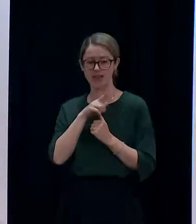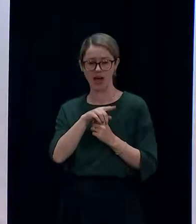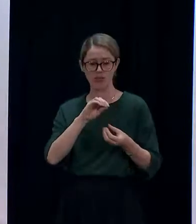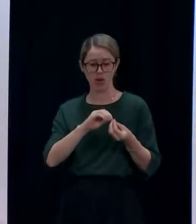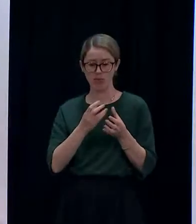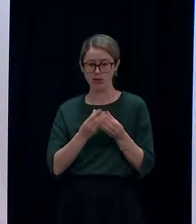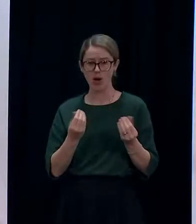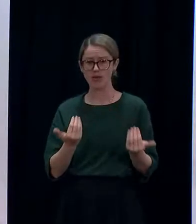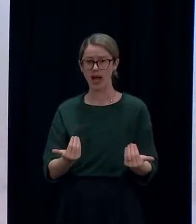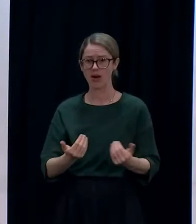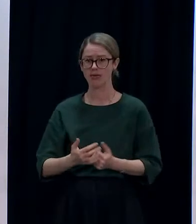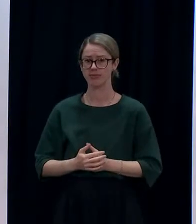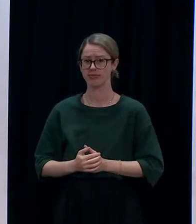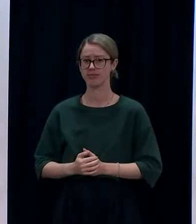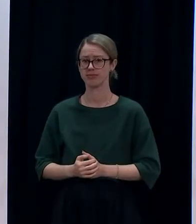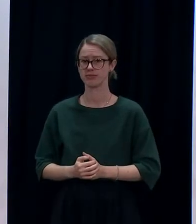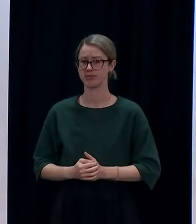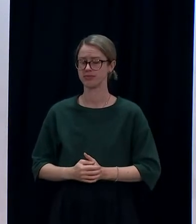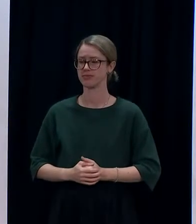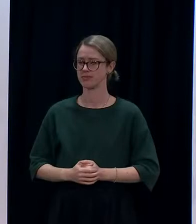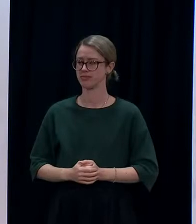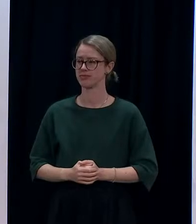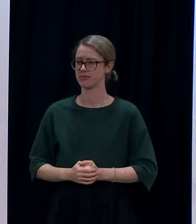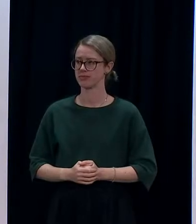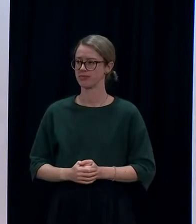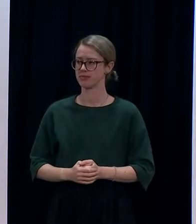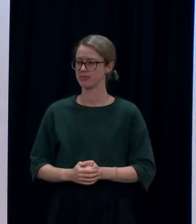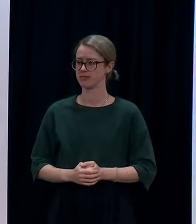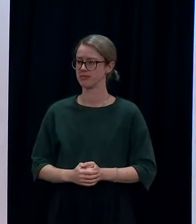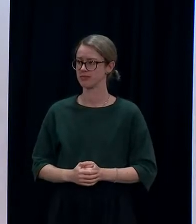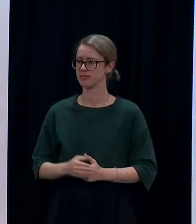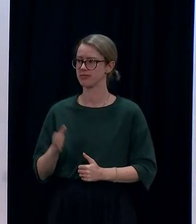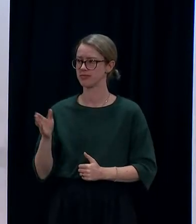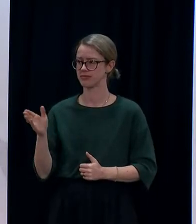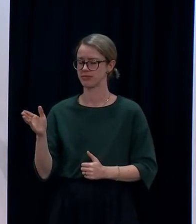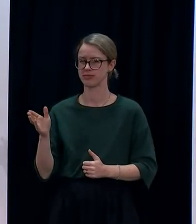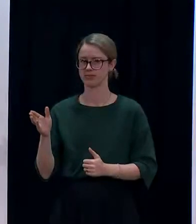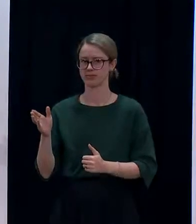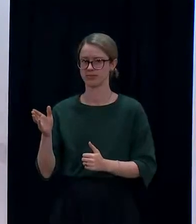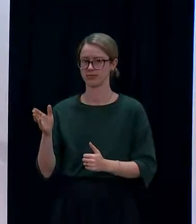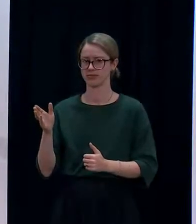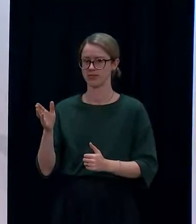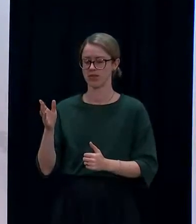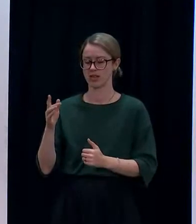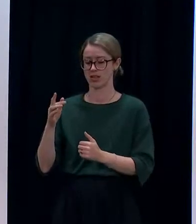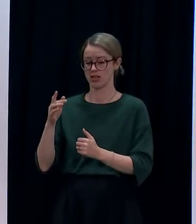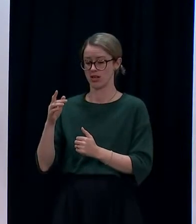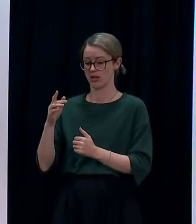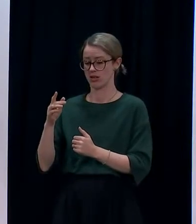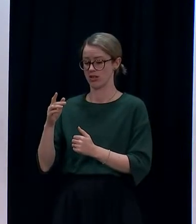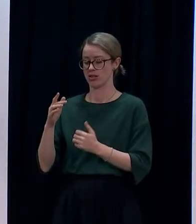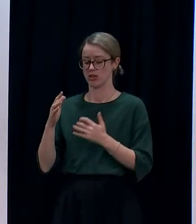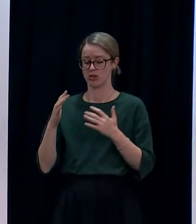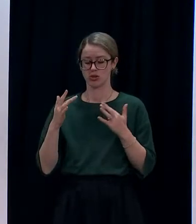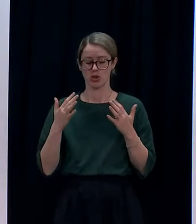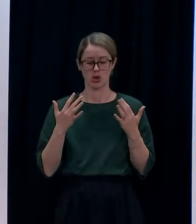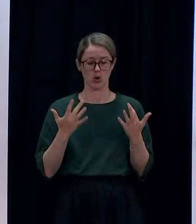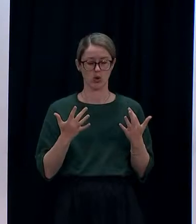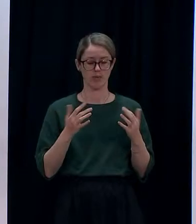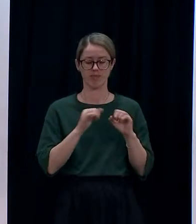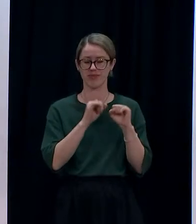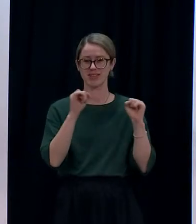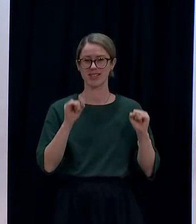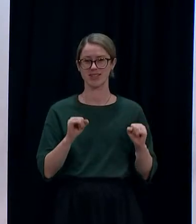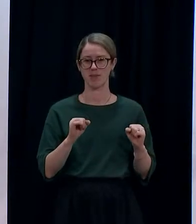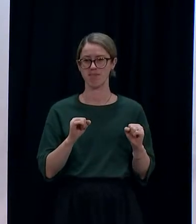that hole? So just to before I go through the detail of what's now in place at airports, I do want to note that obviously a system can